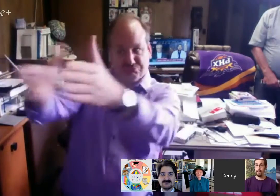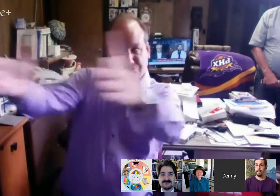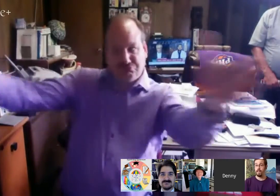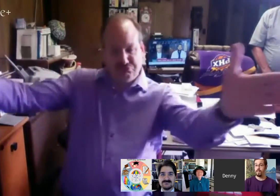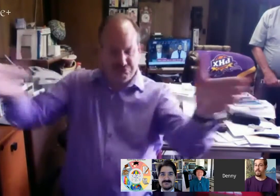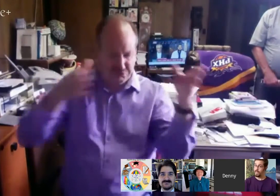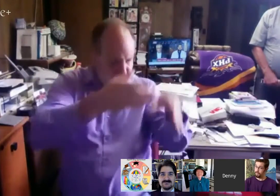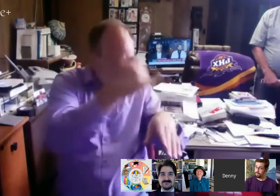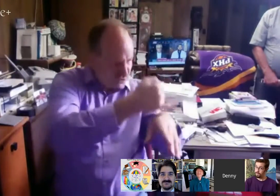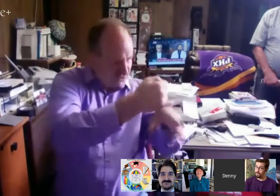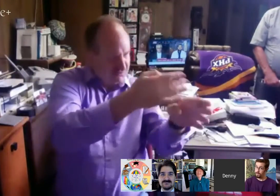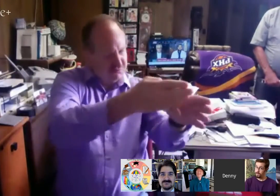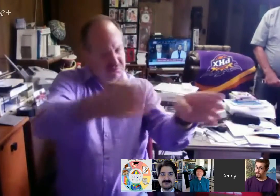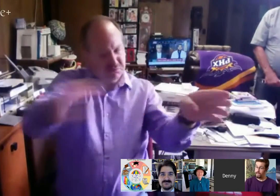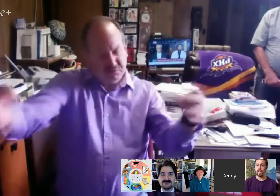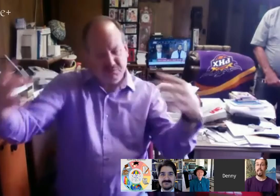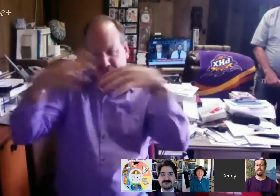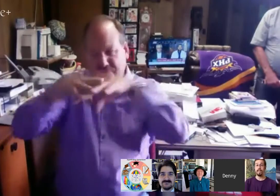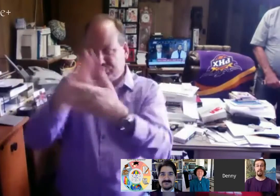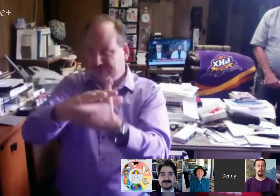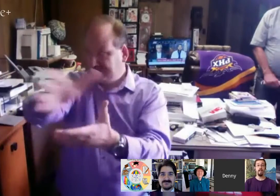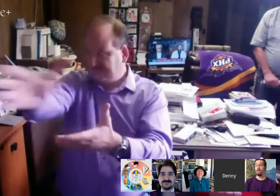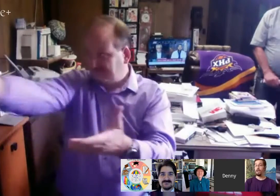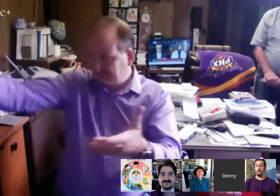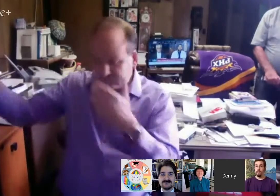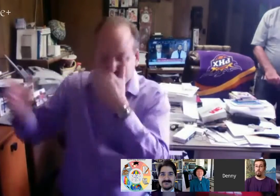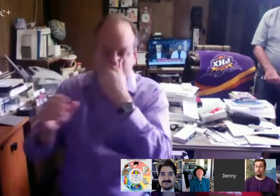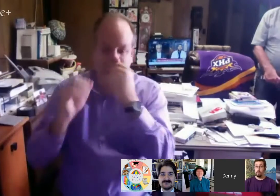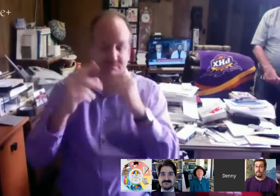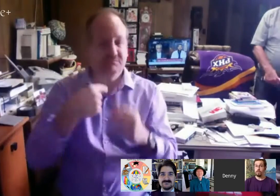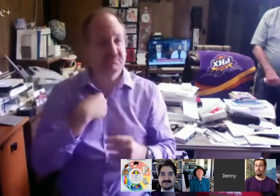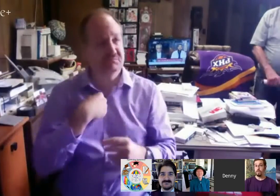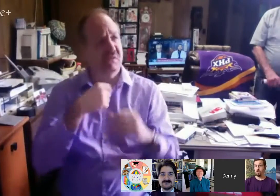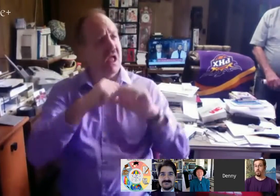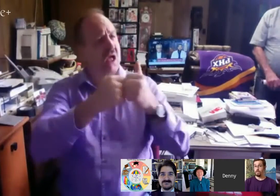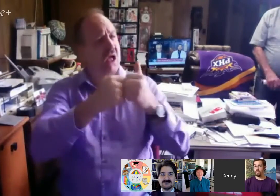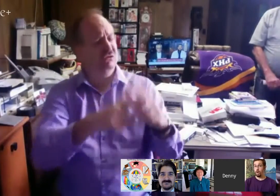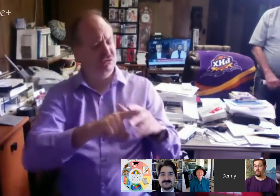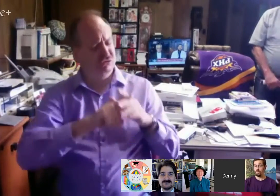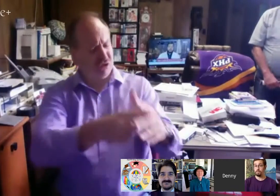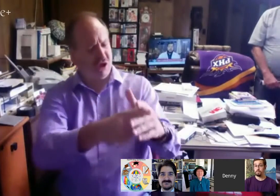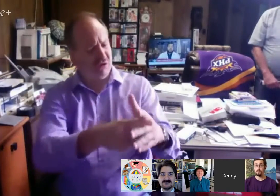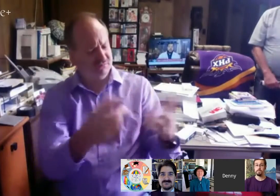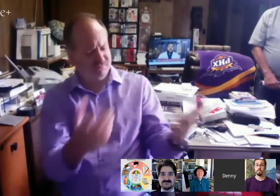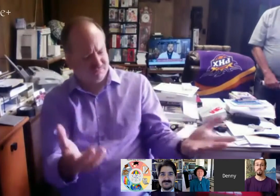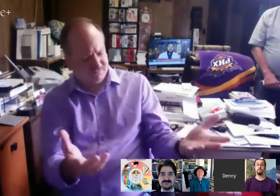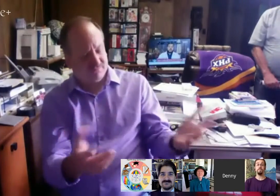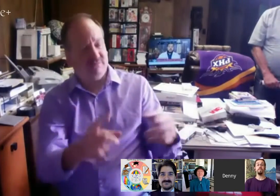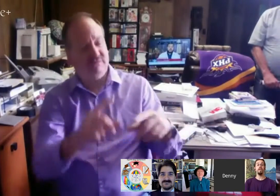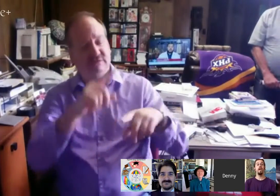also the deaf in mainstream schools as well.